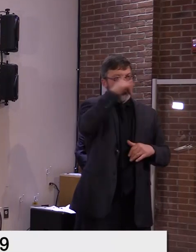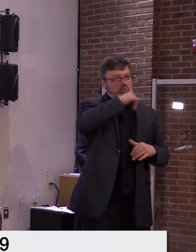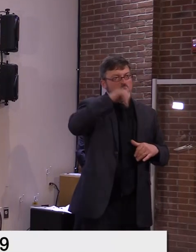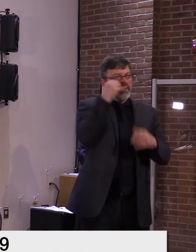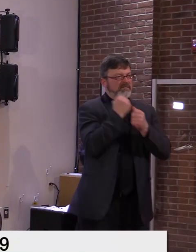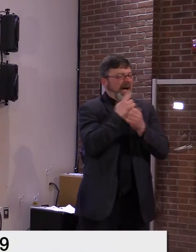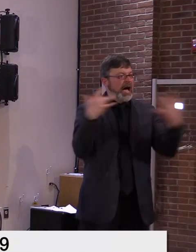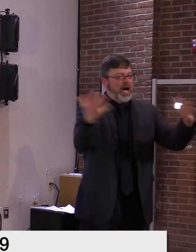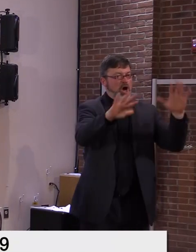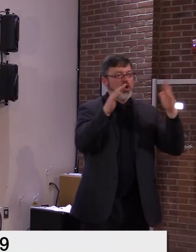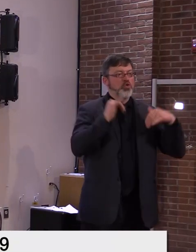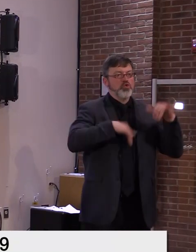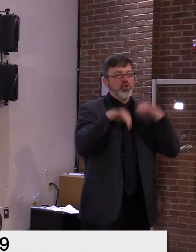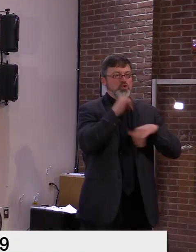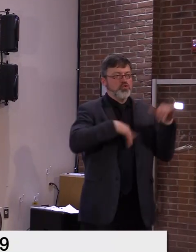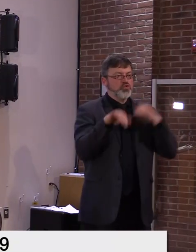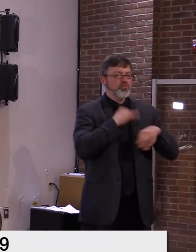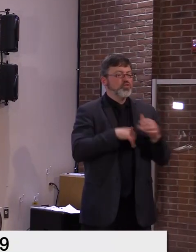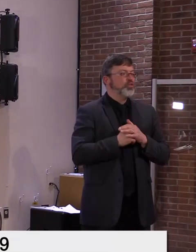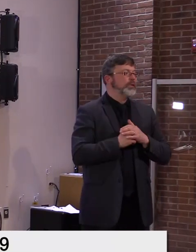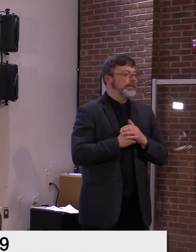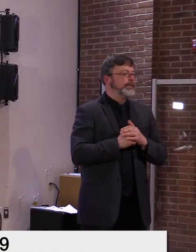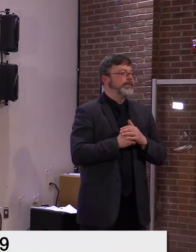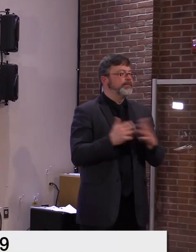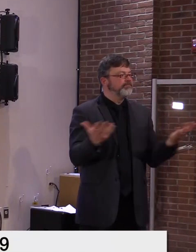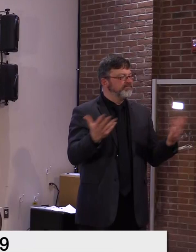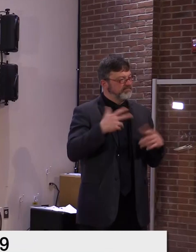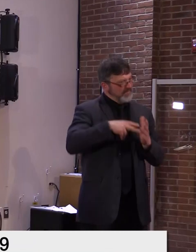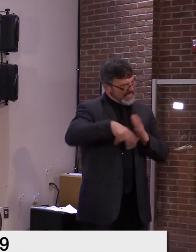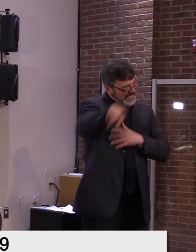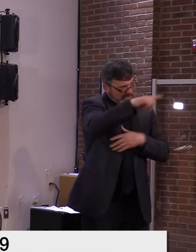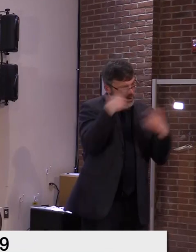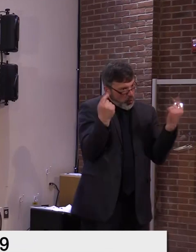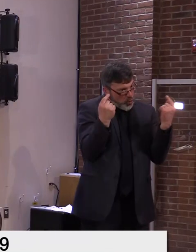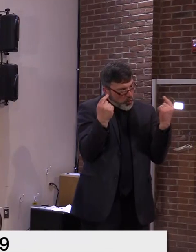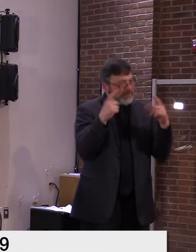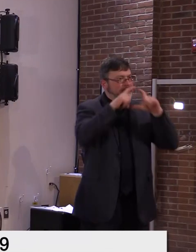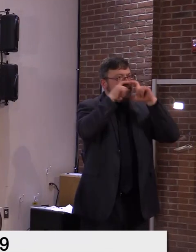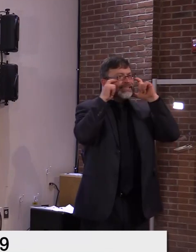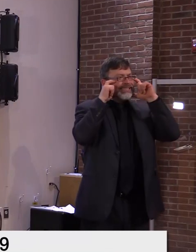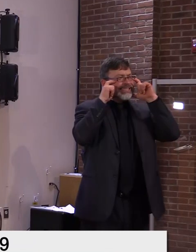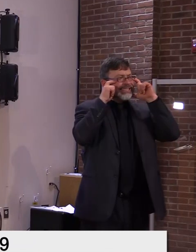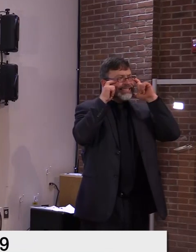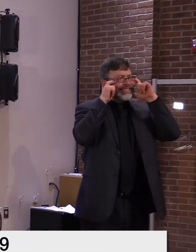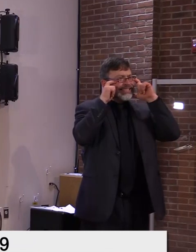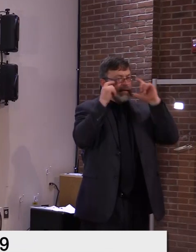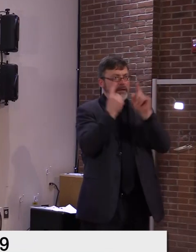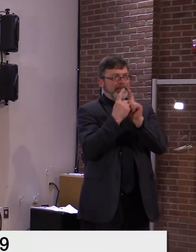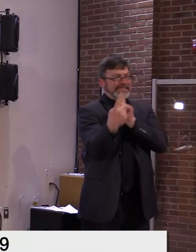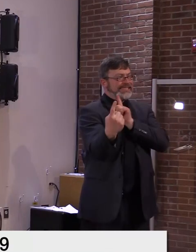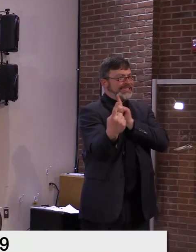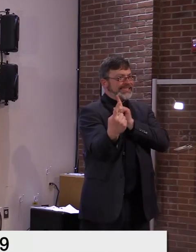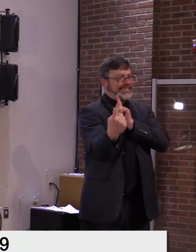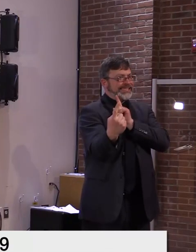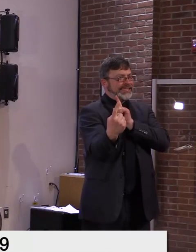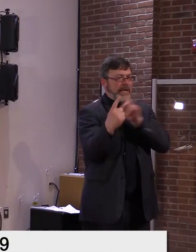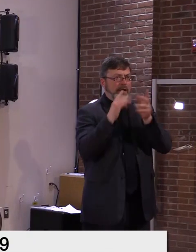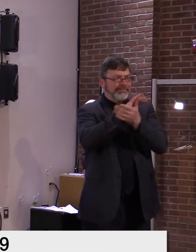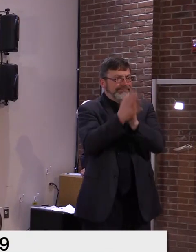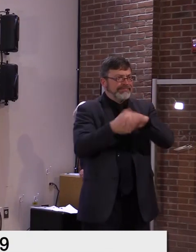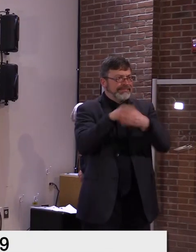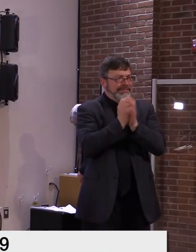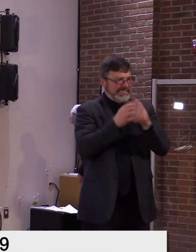Certainly, stay outside when you can, keep your social circles small, have the COVID talk to set